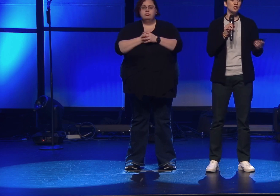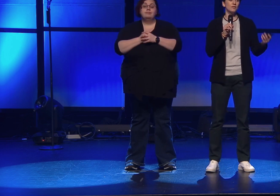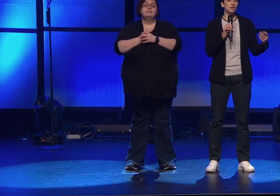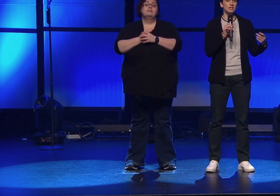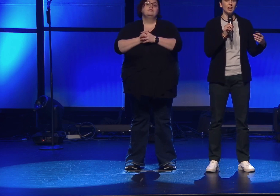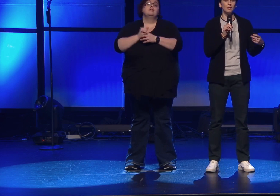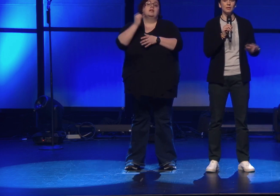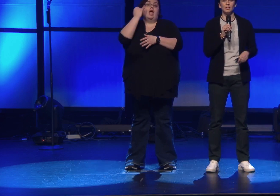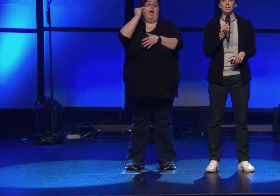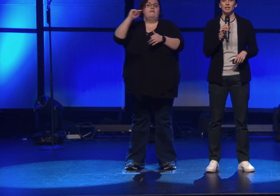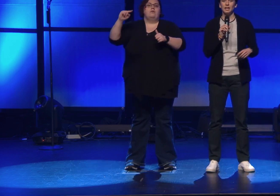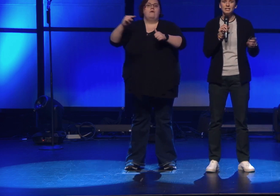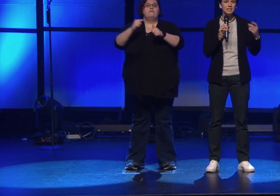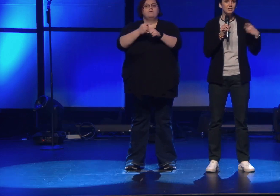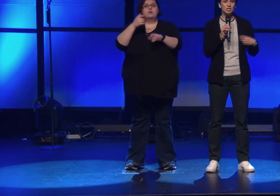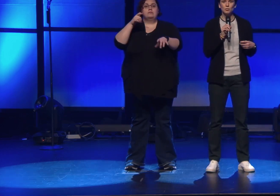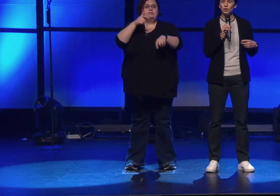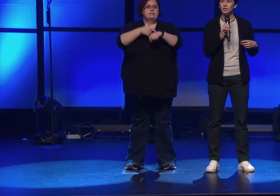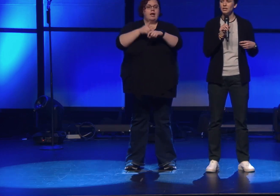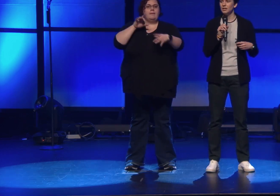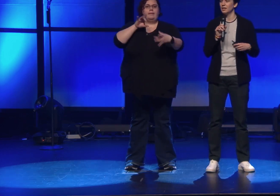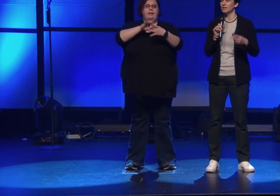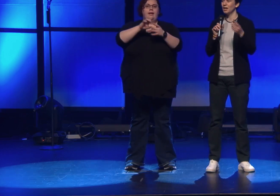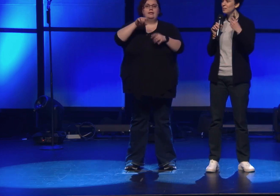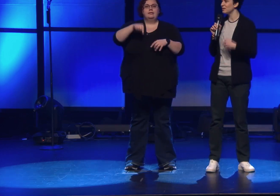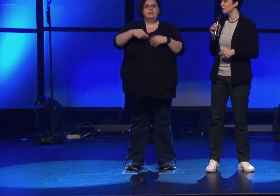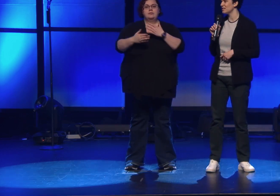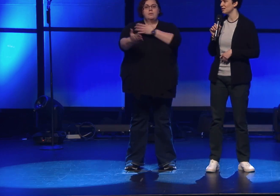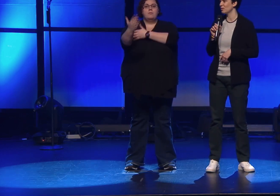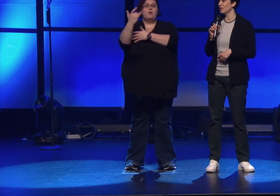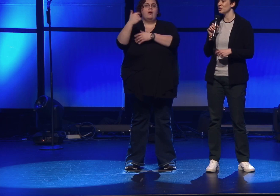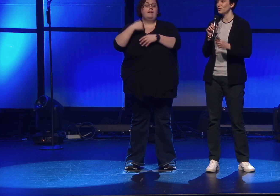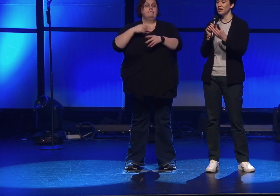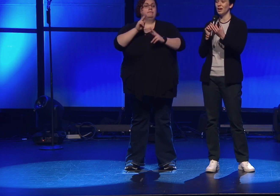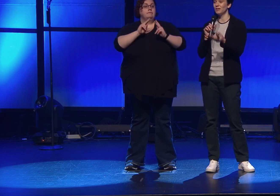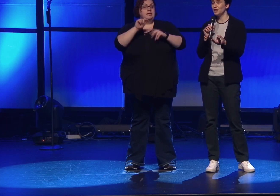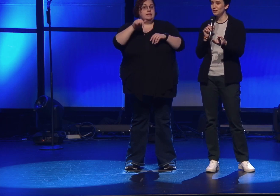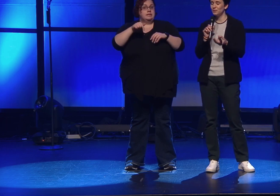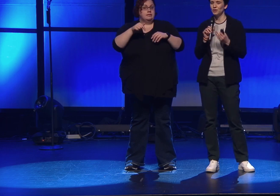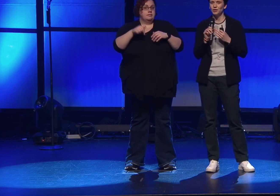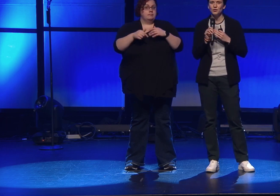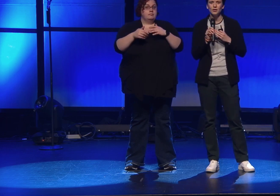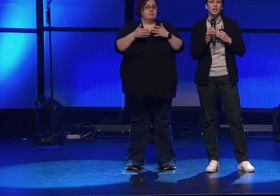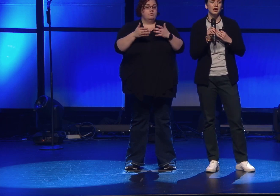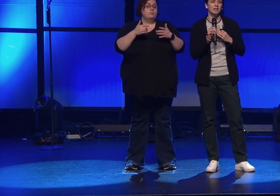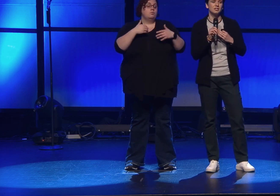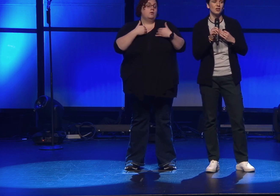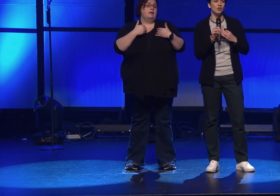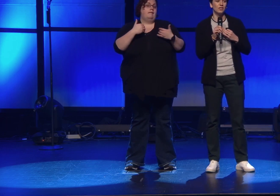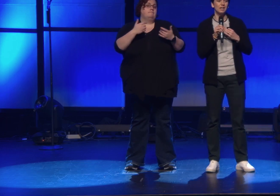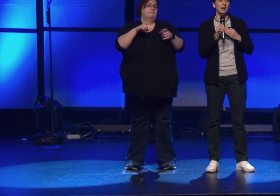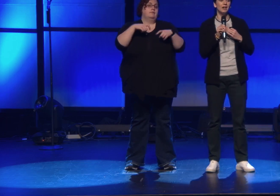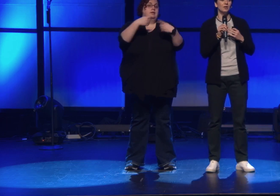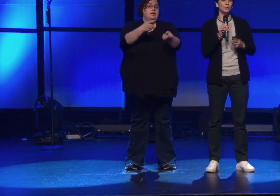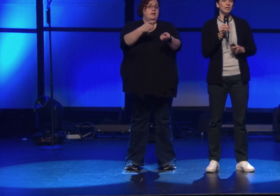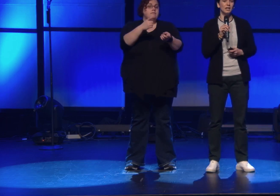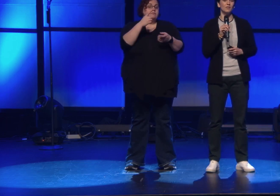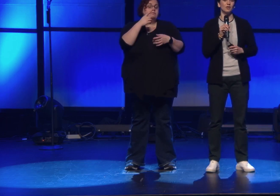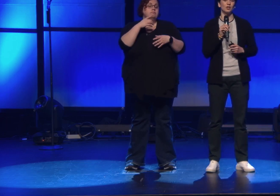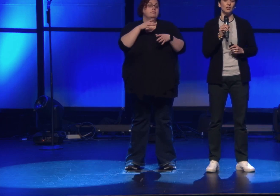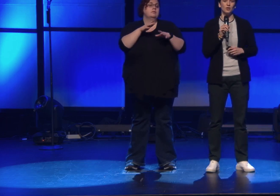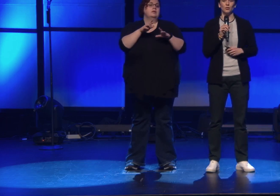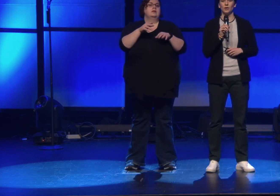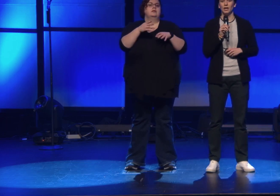Now, if this is your first time connecting this morning and coming and visiting with us, we have a gift for you. It's called The God